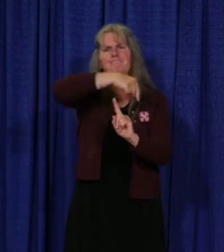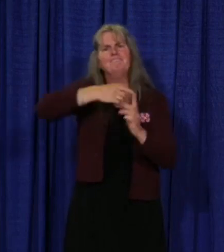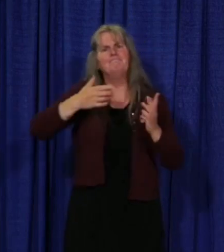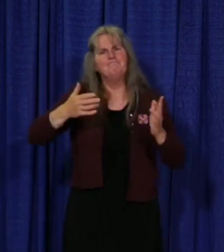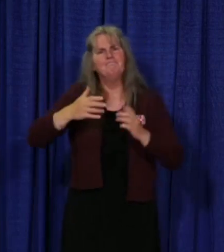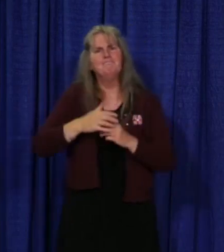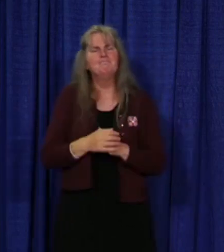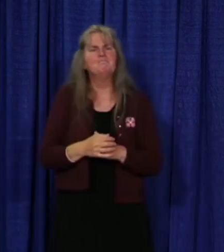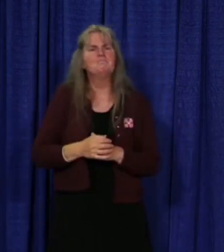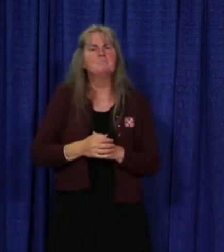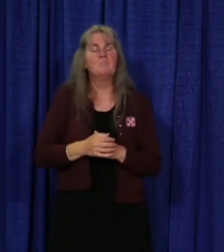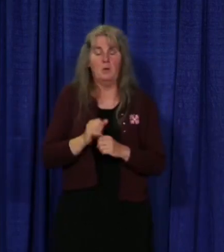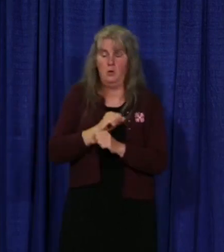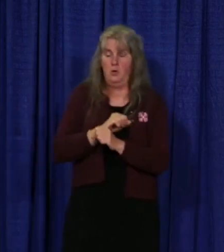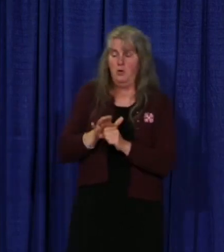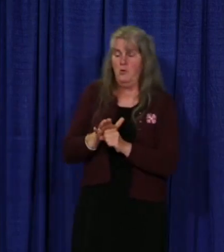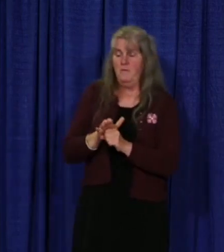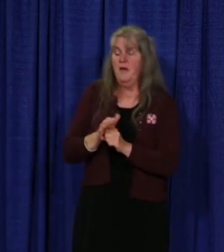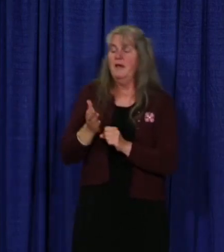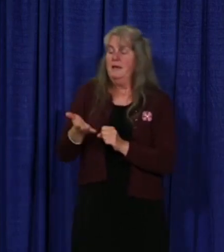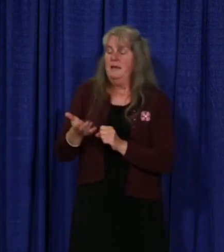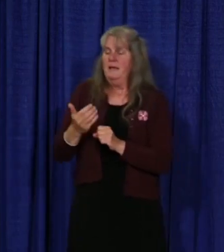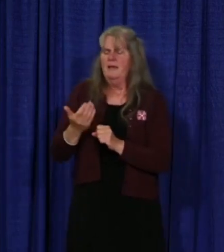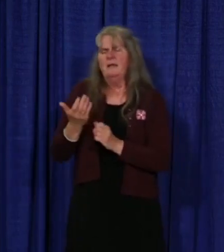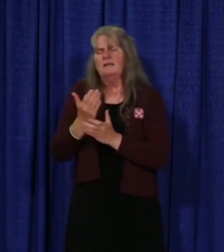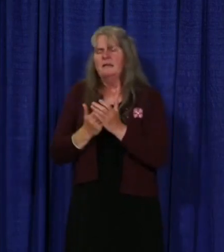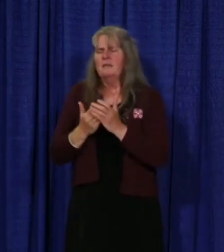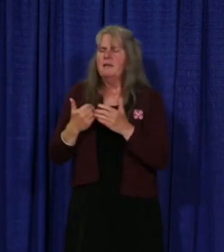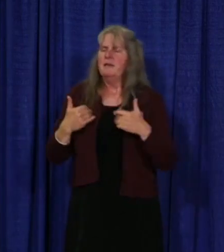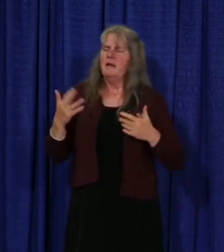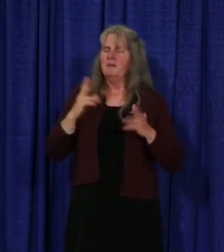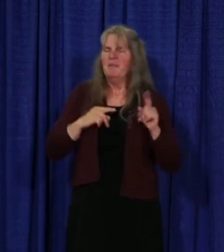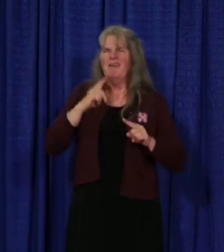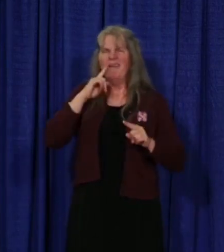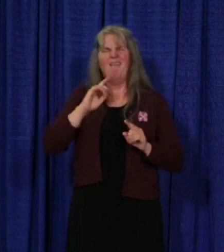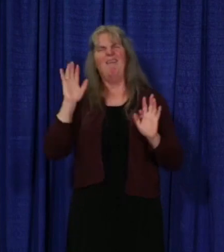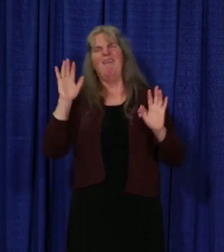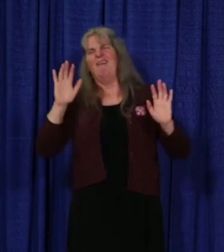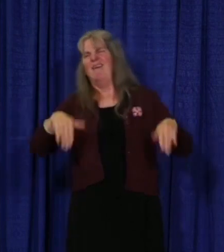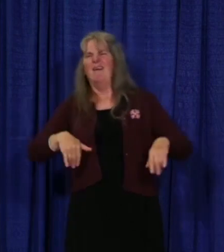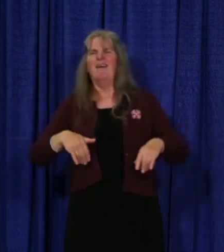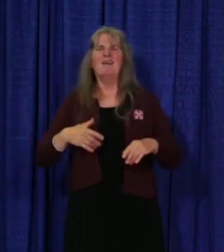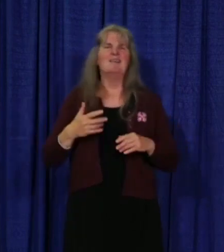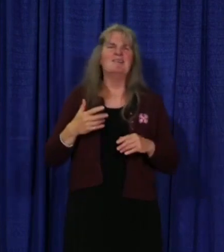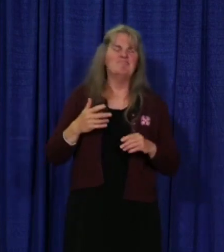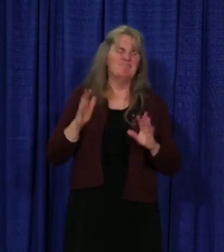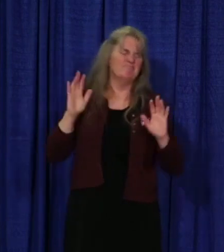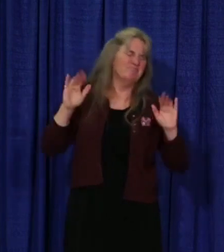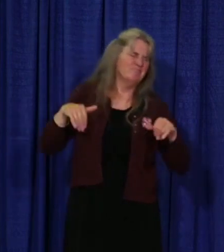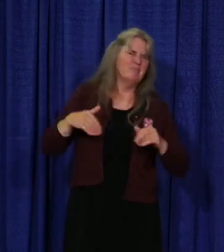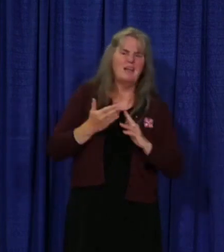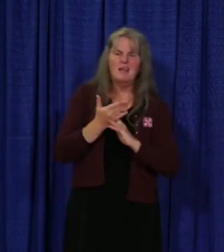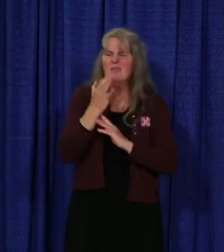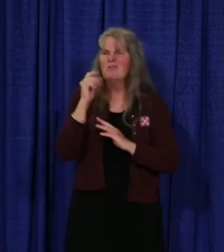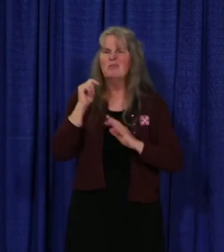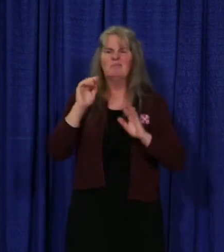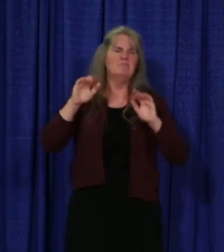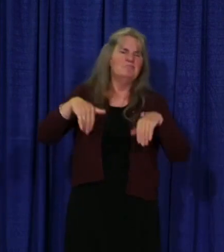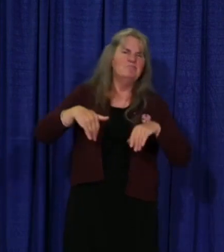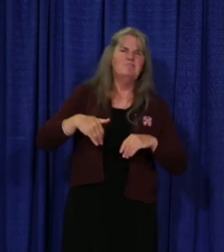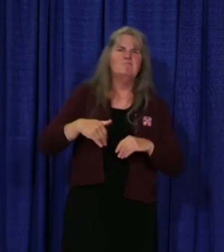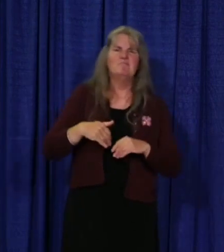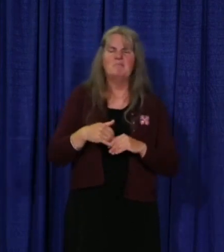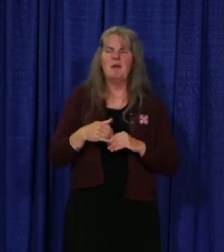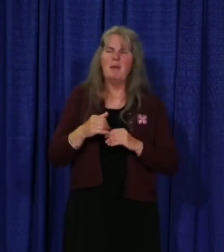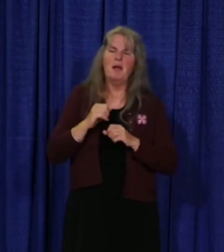When it comes to COVID, young people may feel invincible. They feel they can perhaps